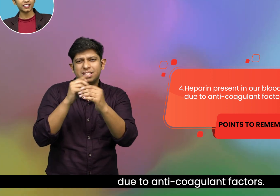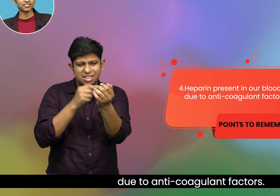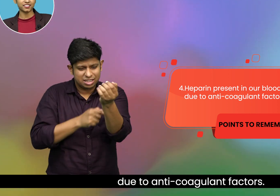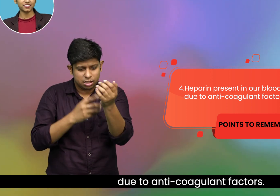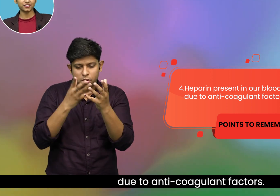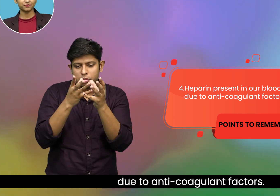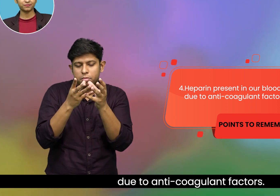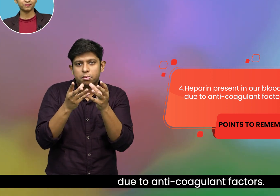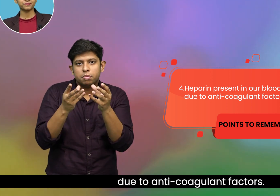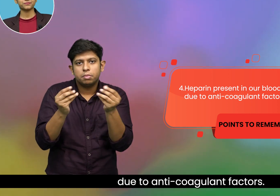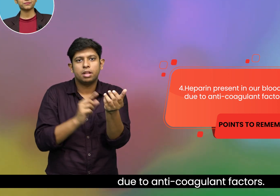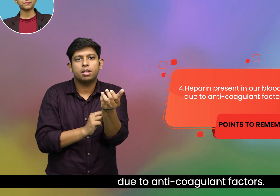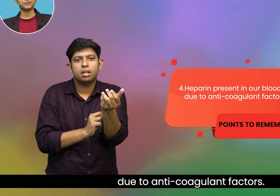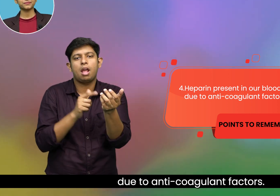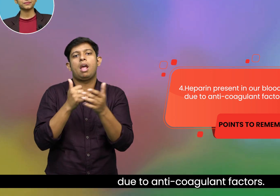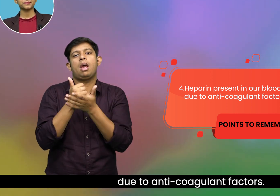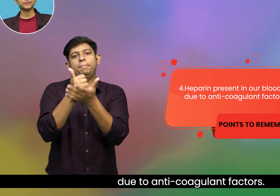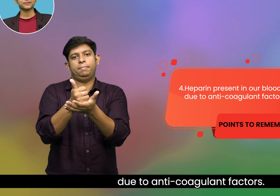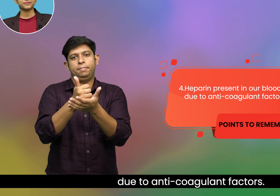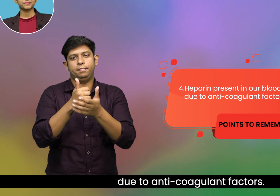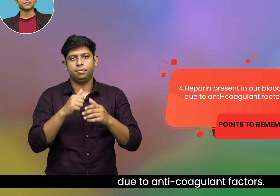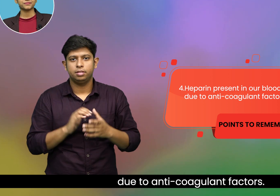anticoagulant factors.